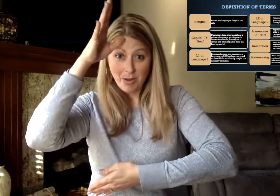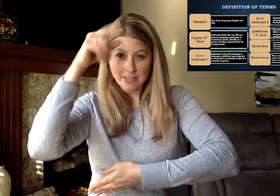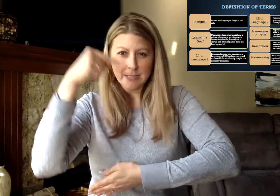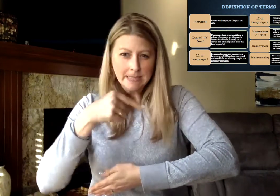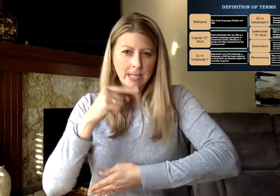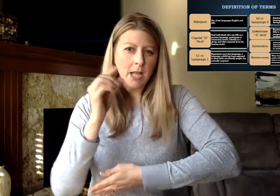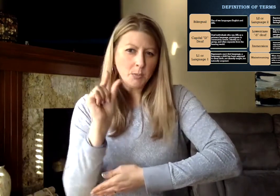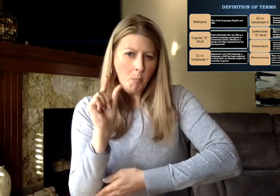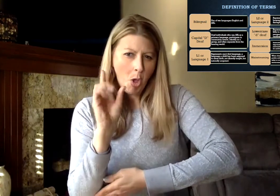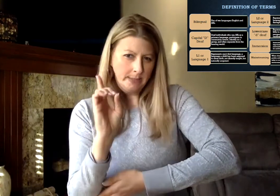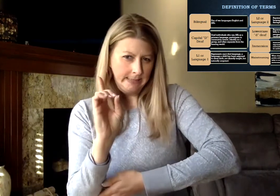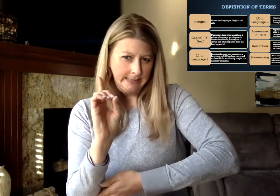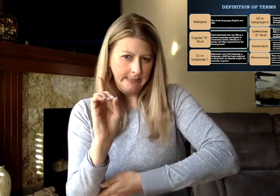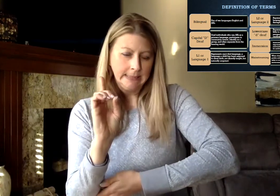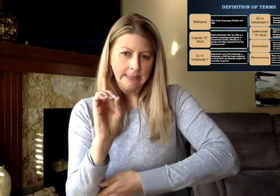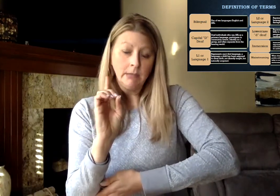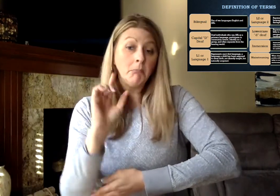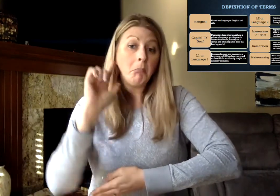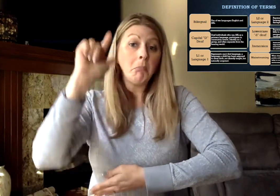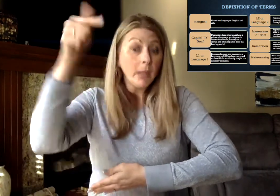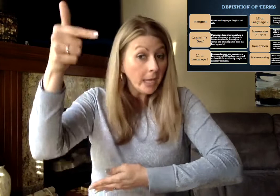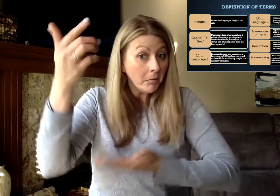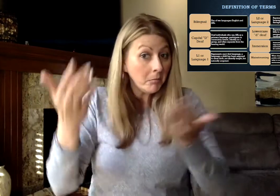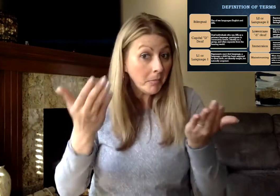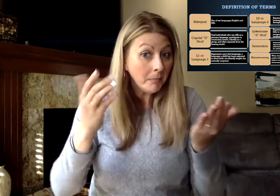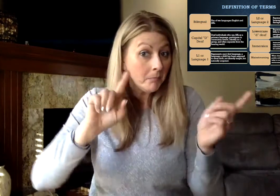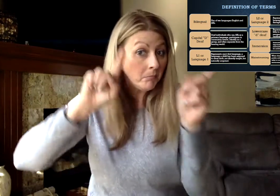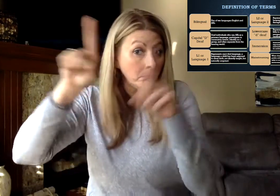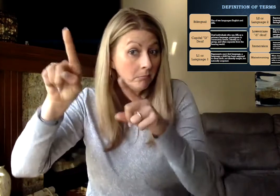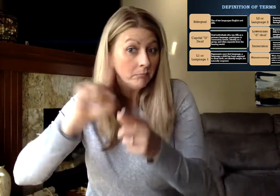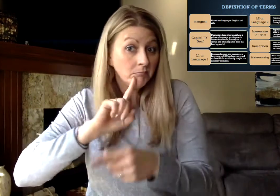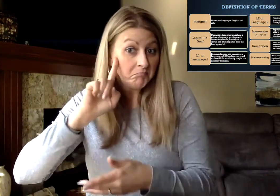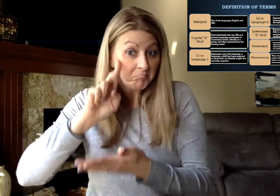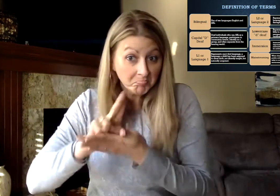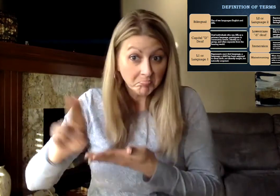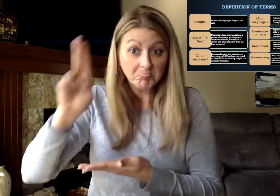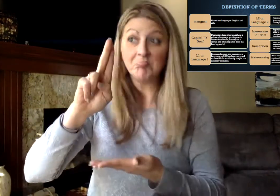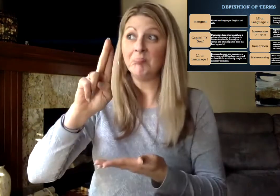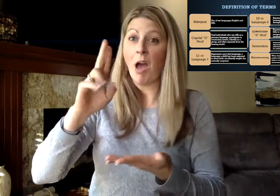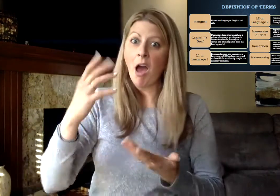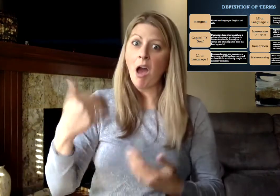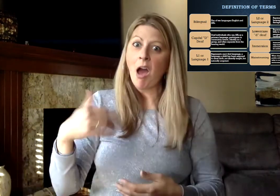hearing parents, it is a small d deaf. Later in life, maybe, if they go to a deaf